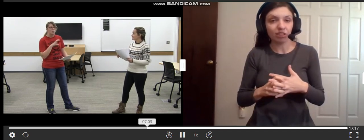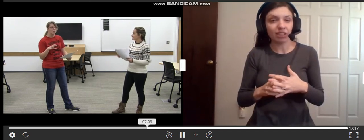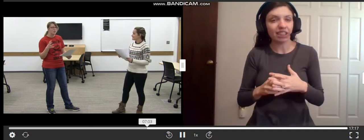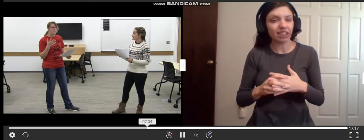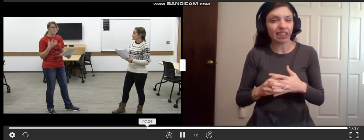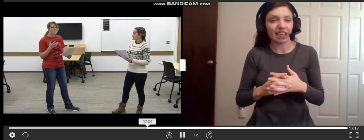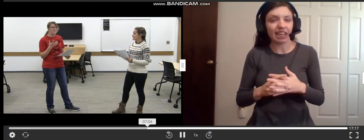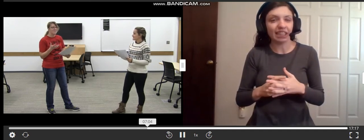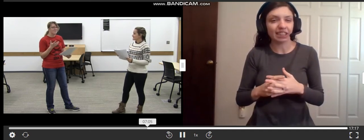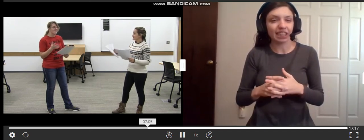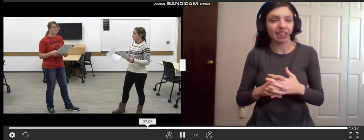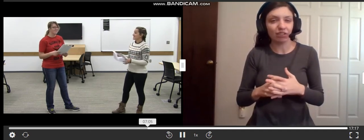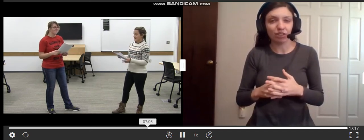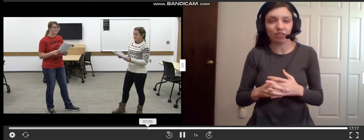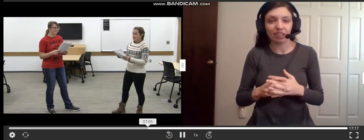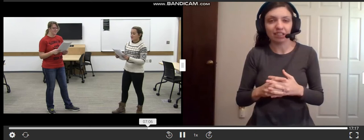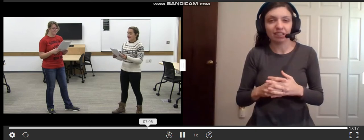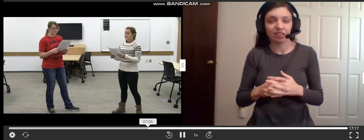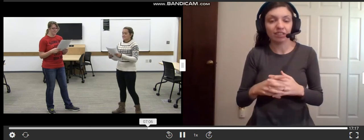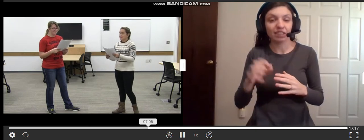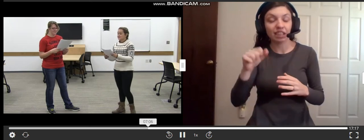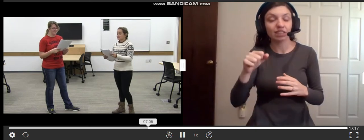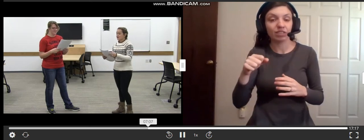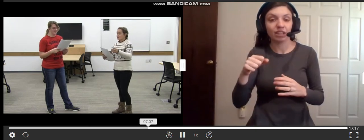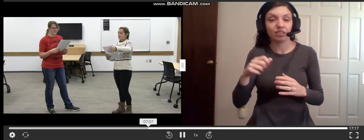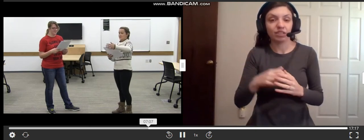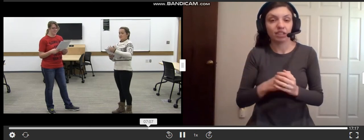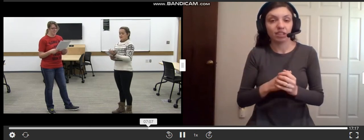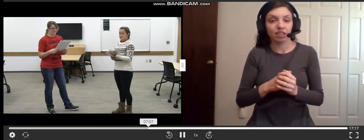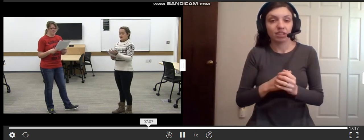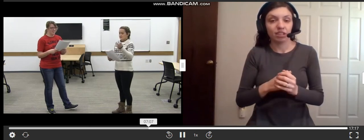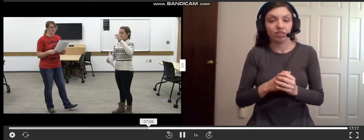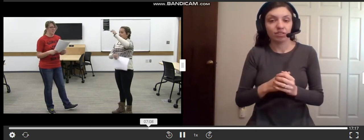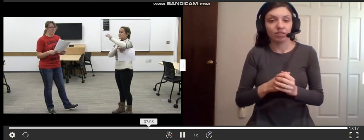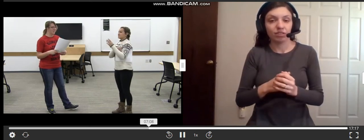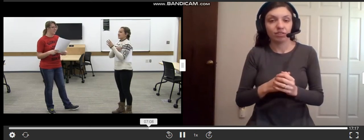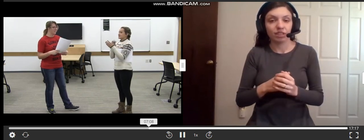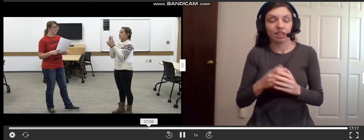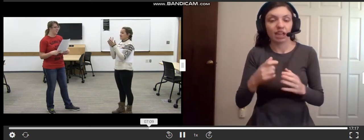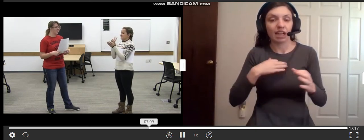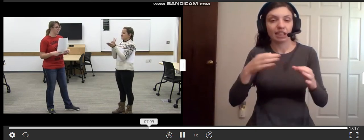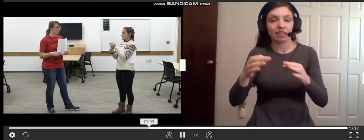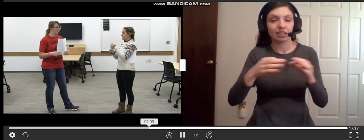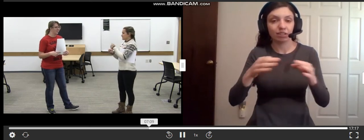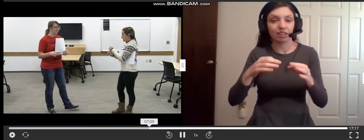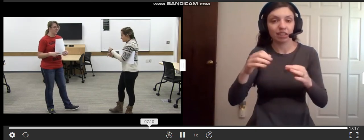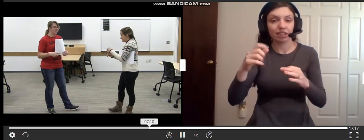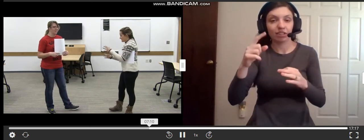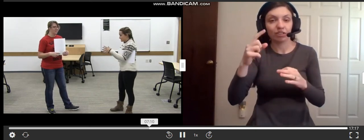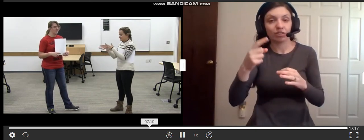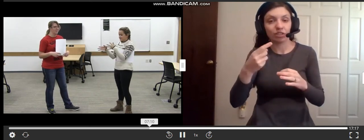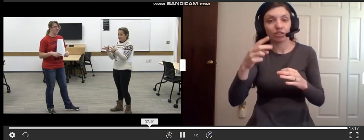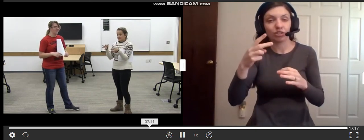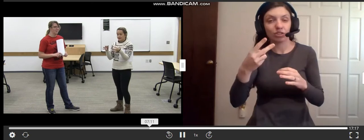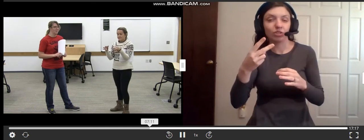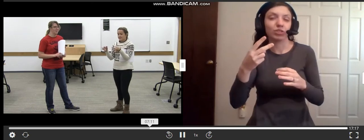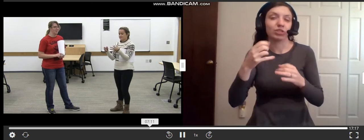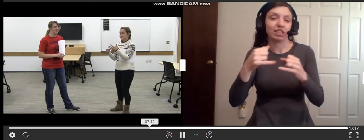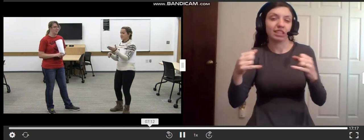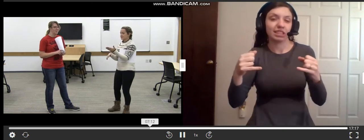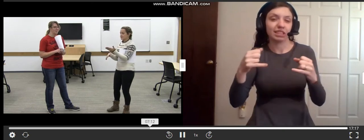I don't really understand that line. It's kind of confusing. Yeah. Okay. So I'm going to explain the first two lines to you